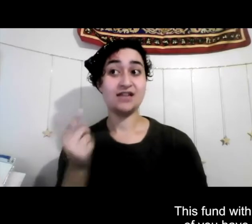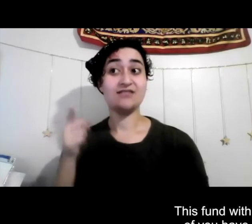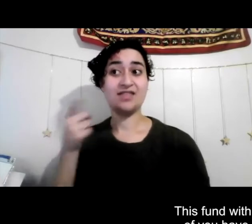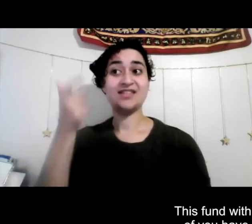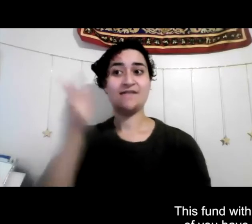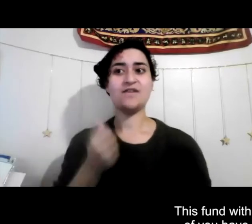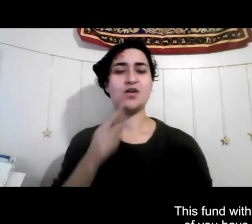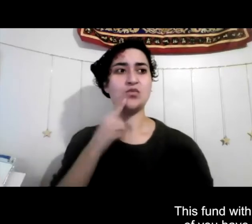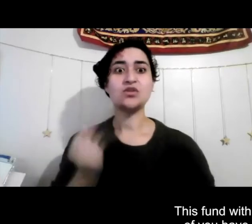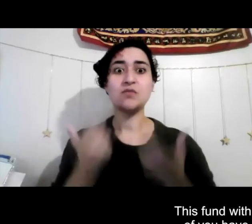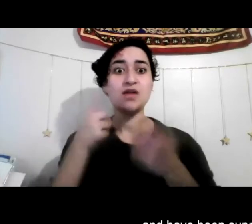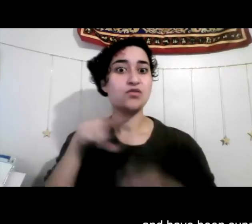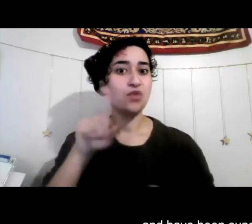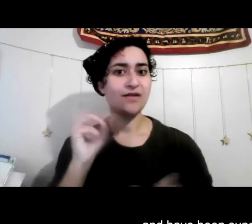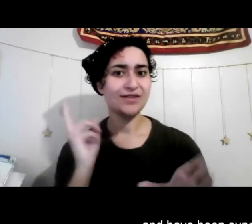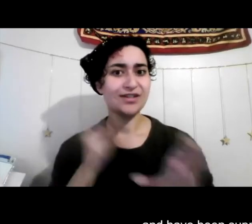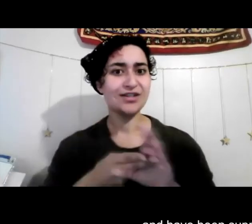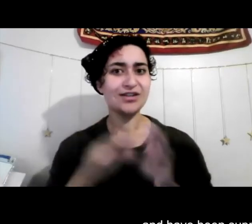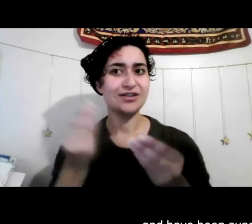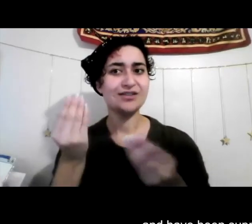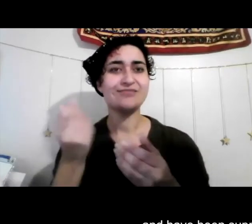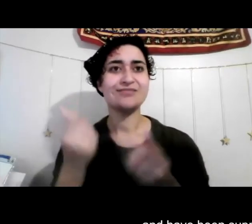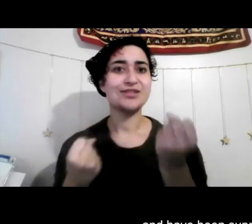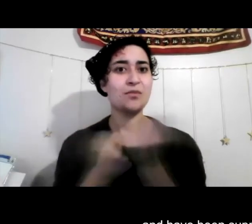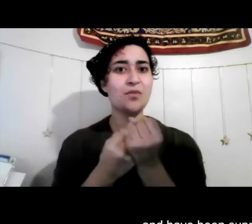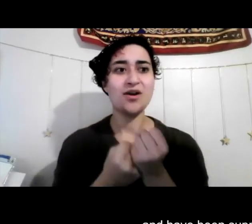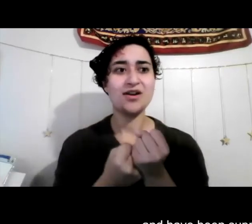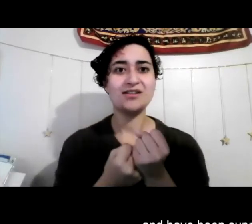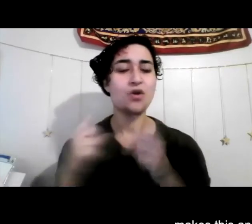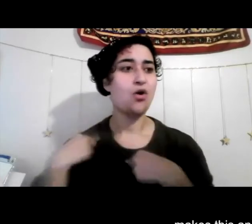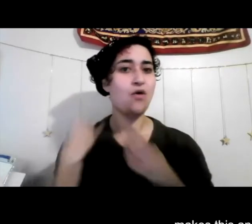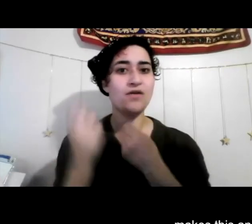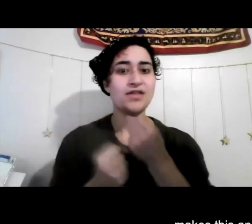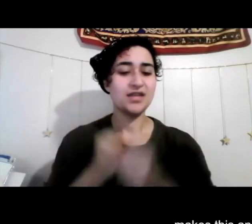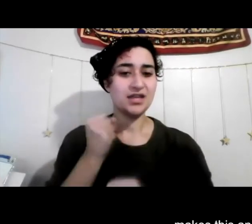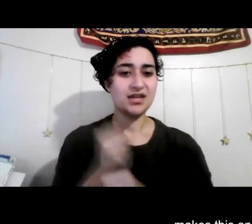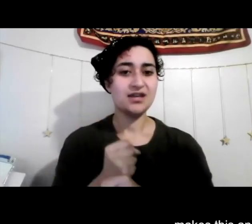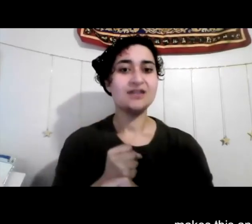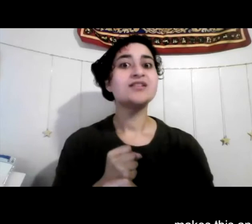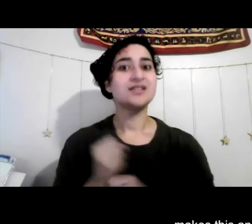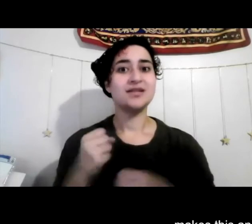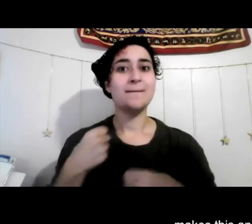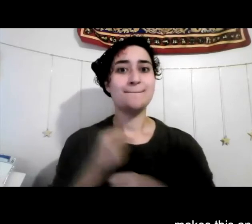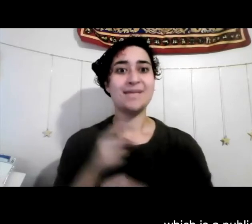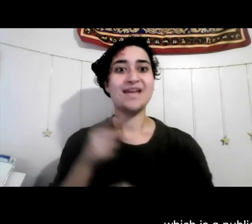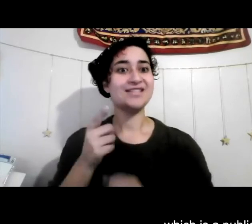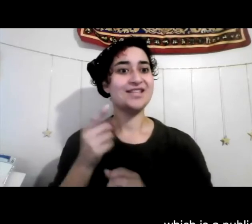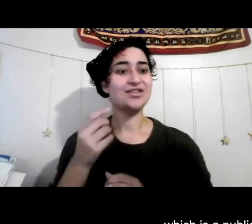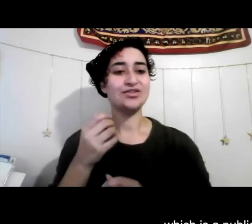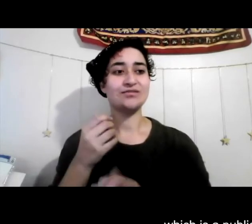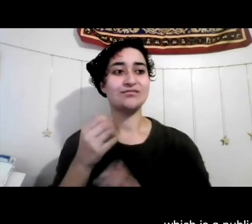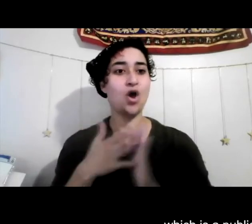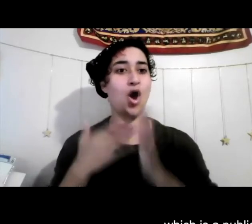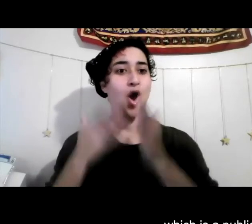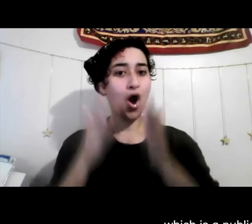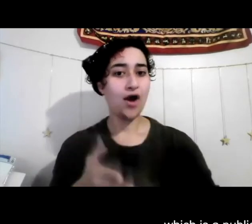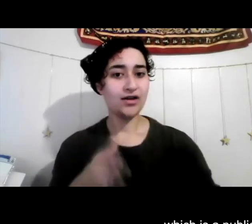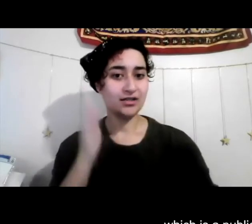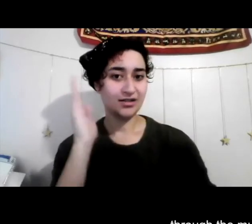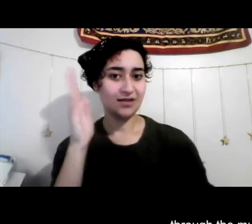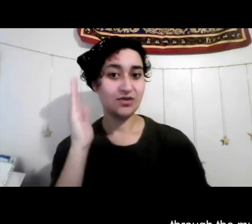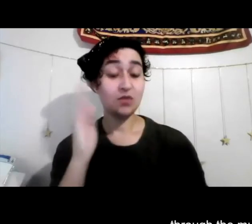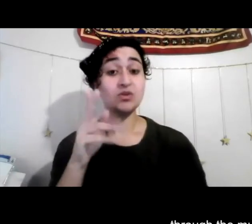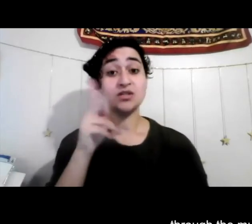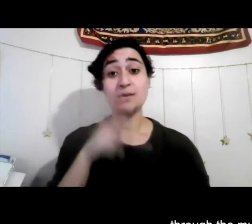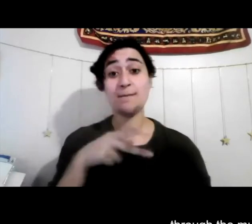of you have contributed to and been supporting over the years, makes this annual Artist Talk, which is a public program offered